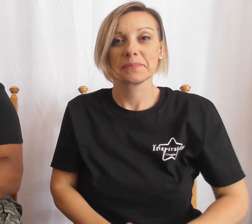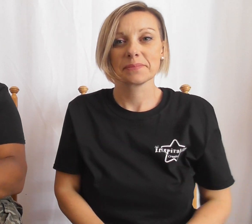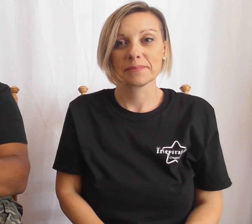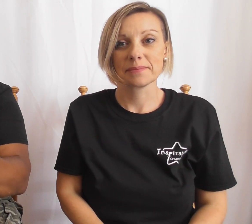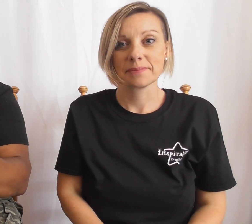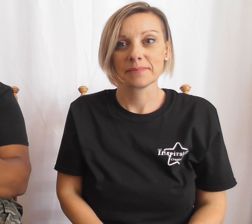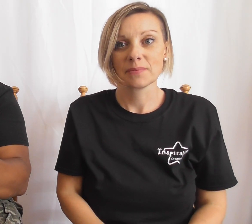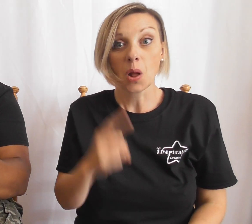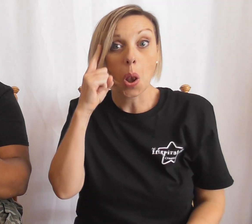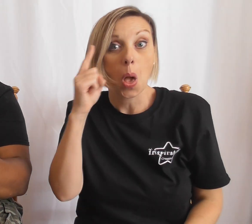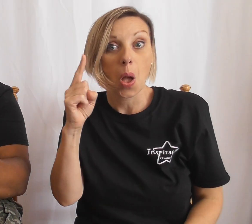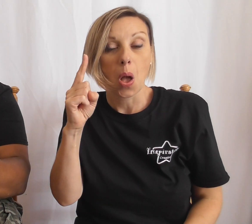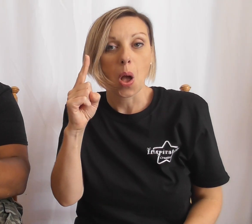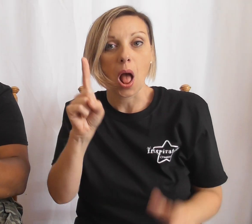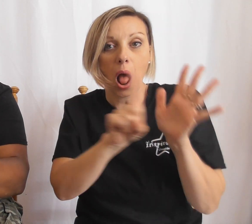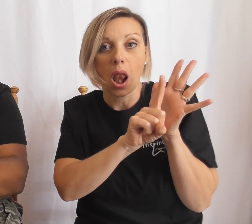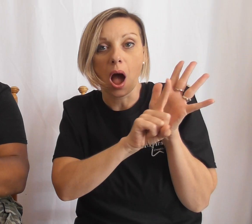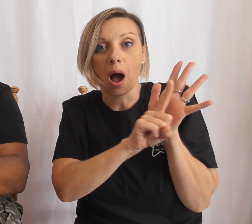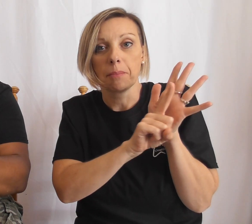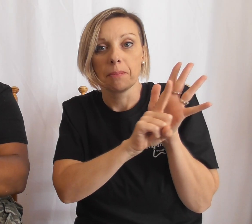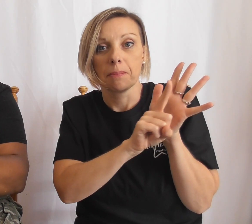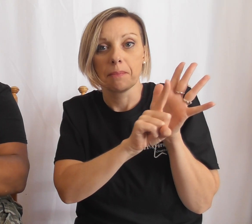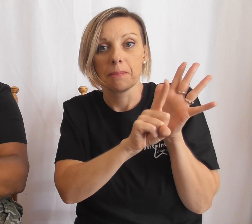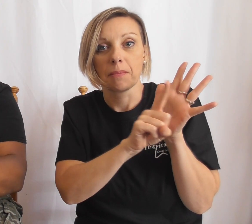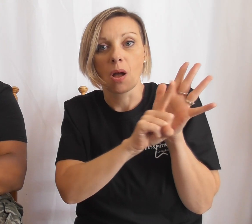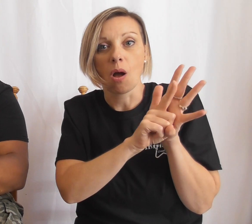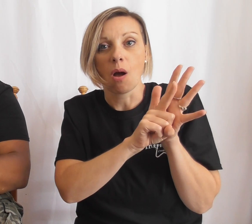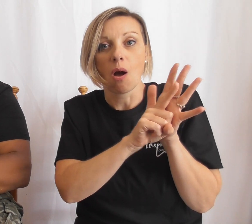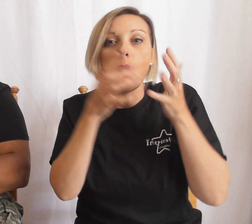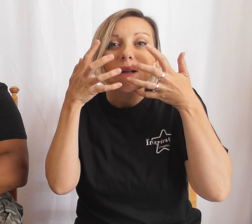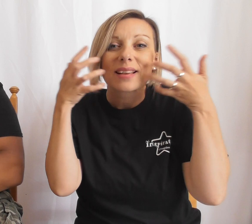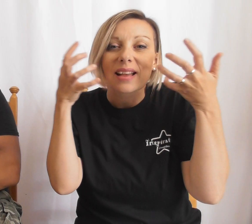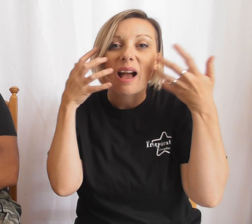You can see his alarm ringing there and cat on his bed.